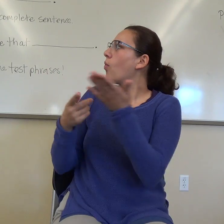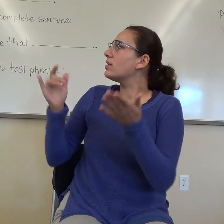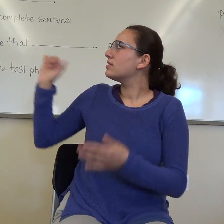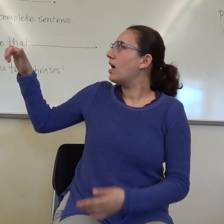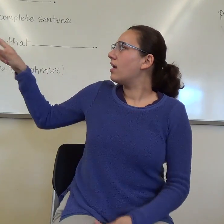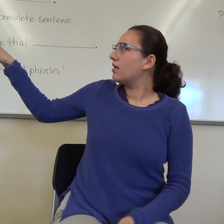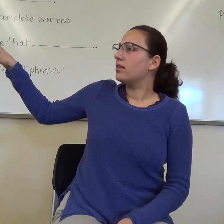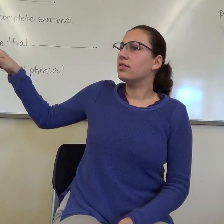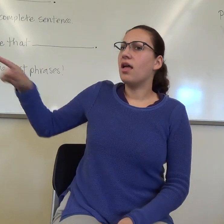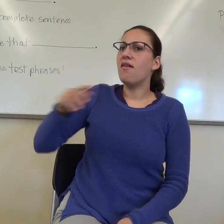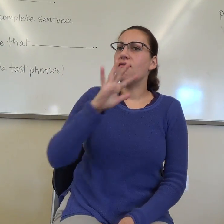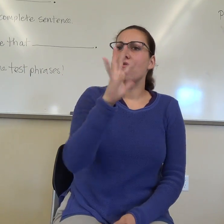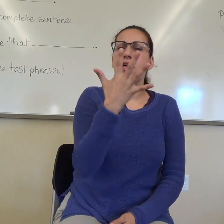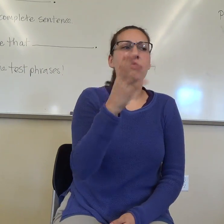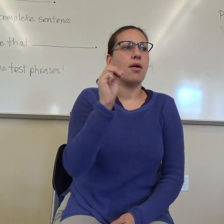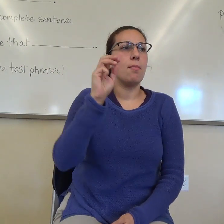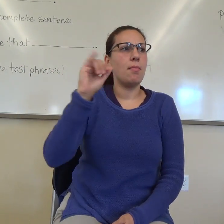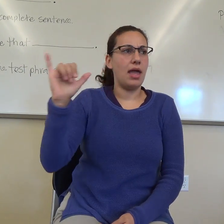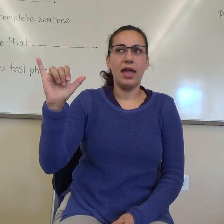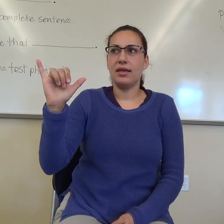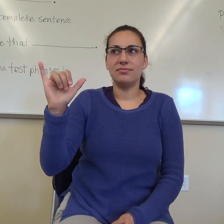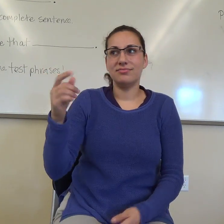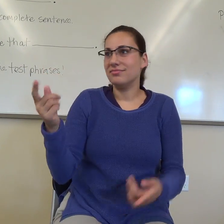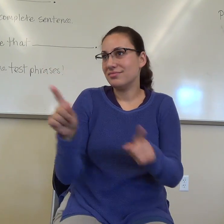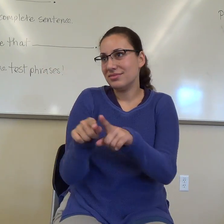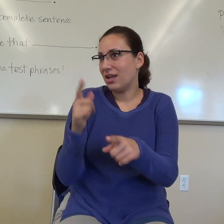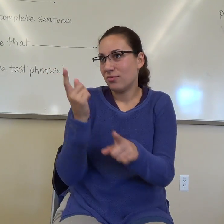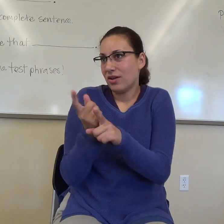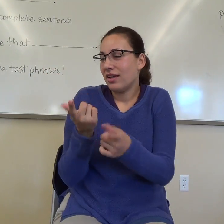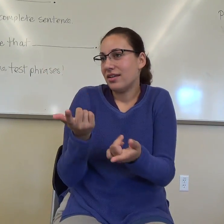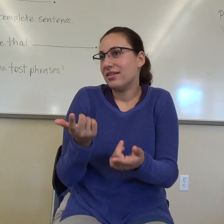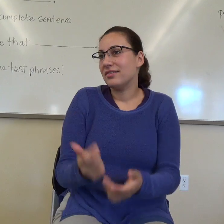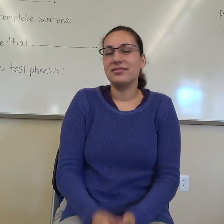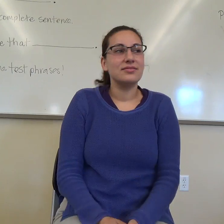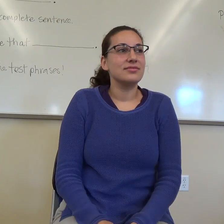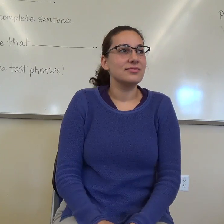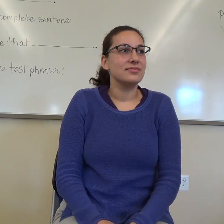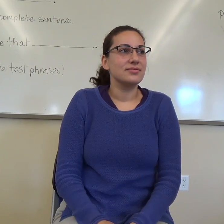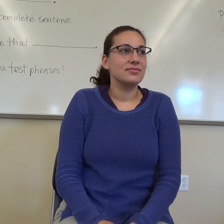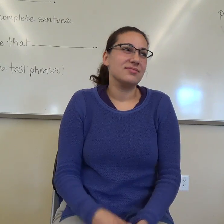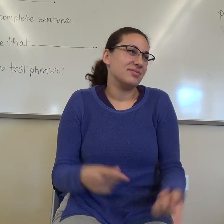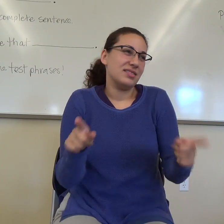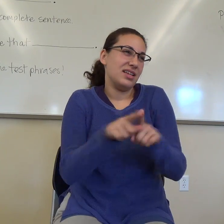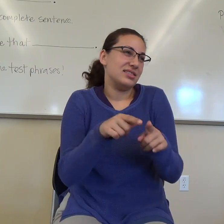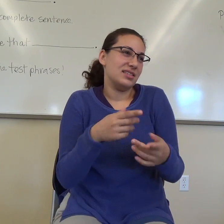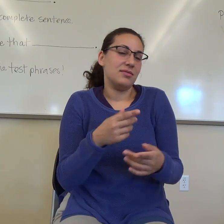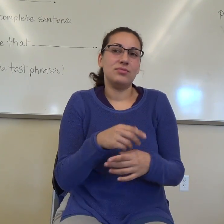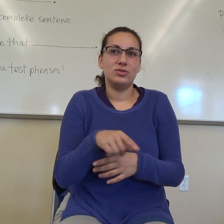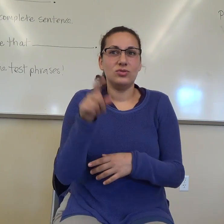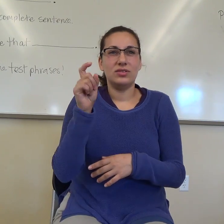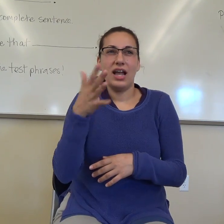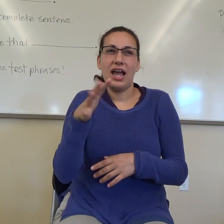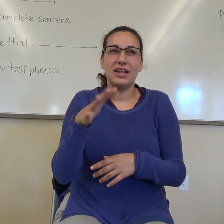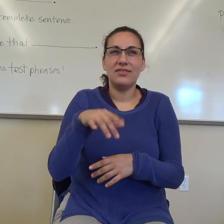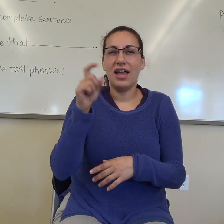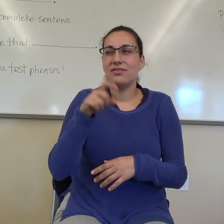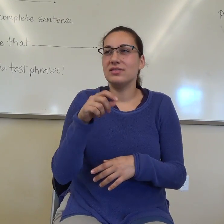The 5th of May. Cinco de Mayo. That's that, you kind of had to be bilingual here. Yeah, Cinco de